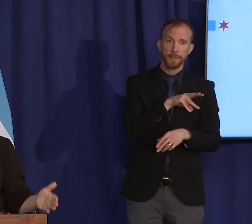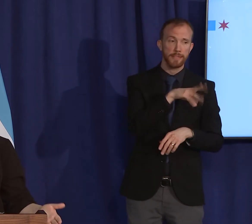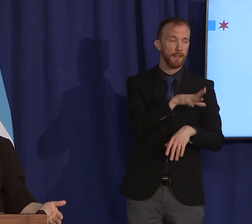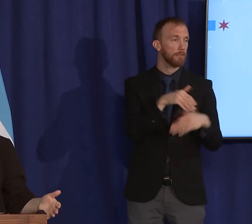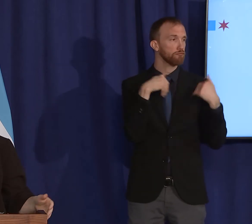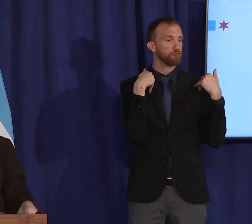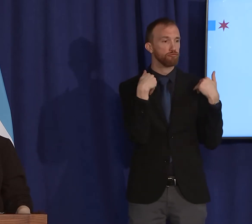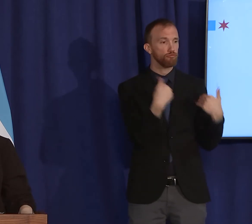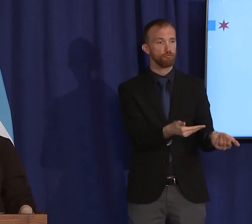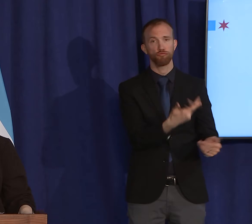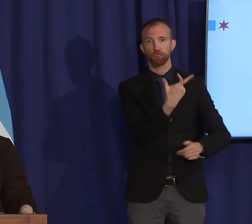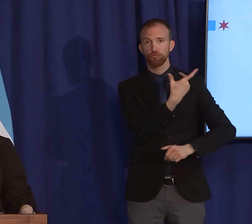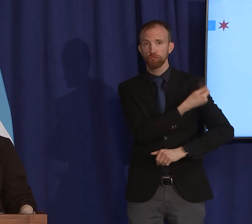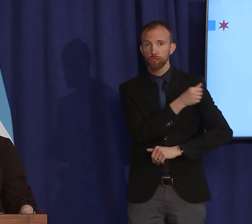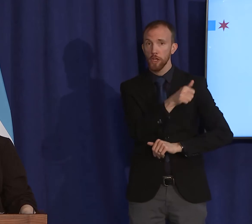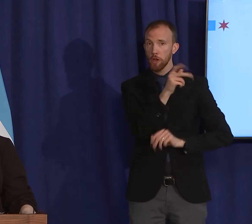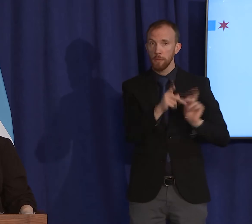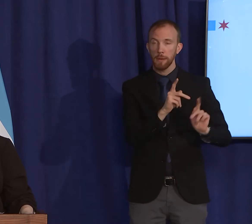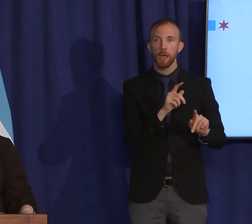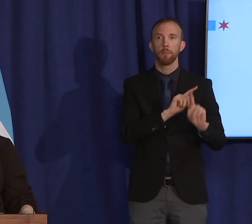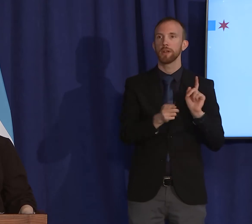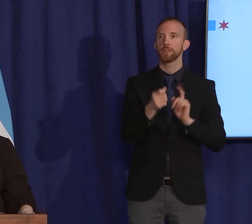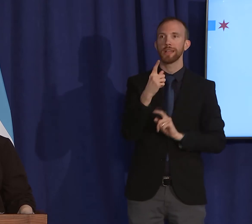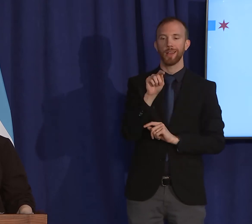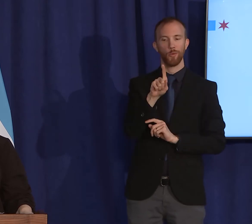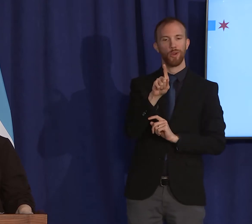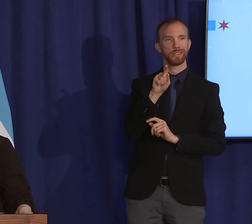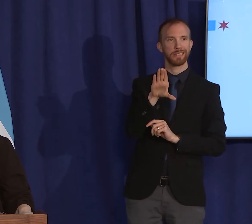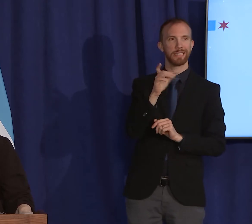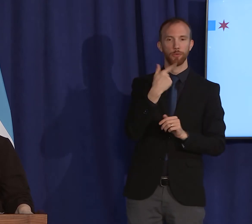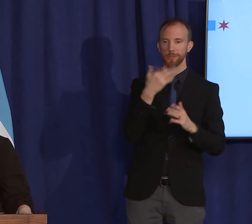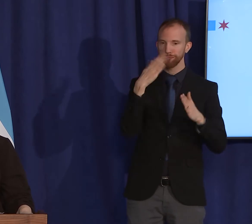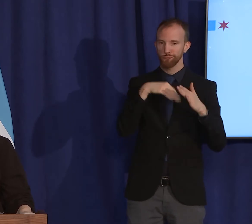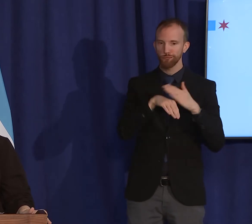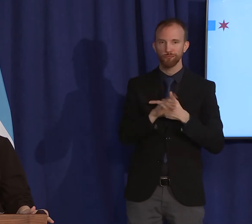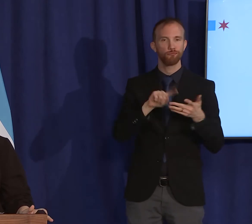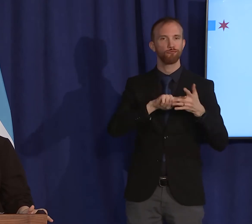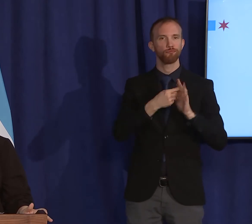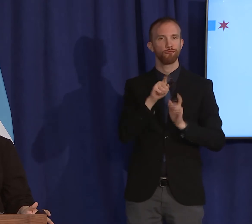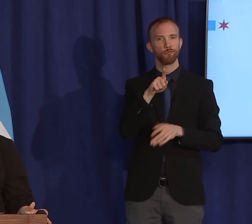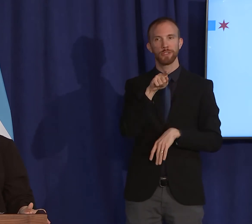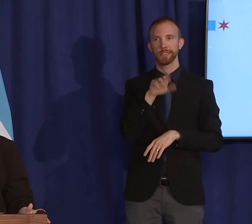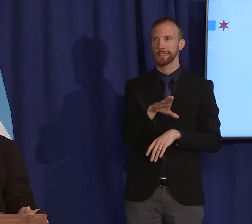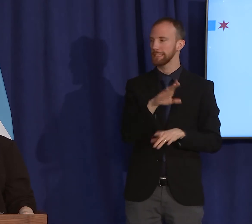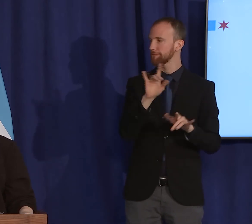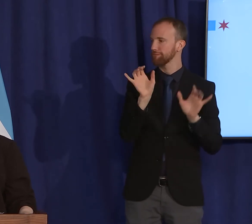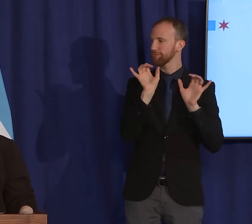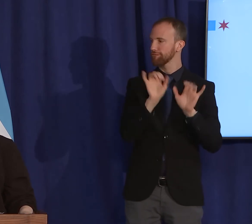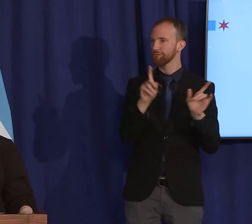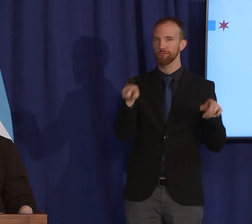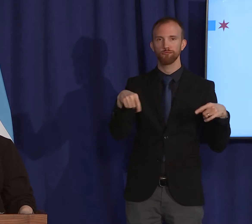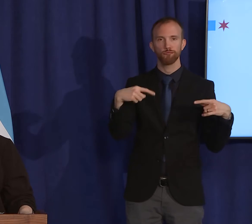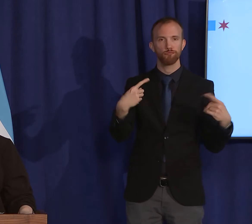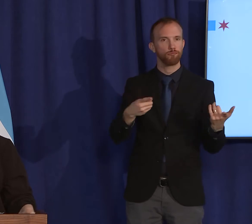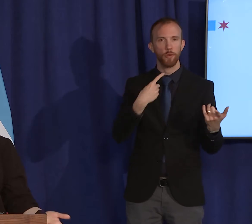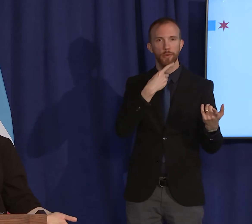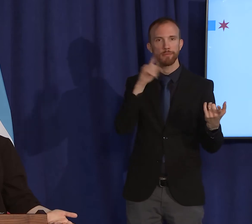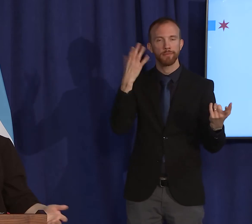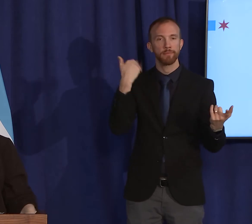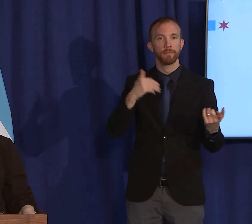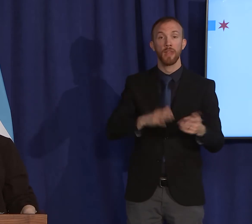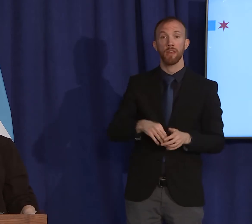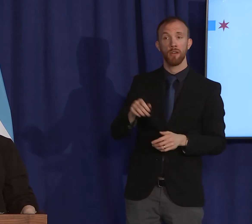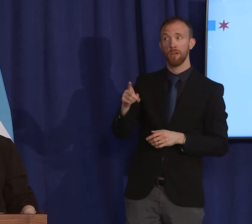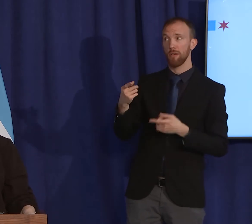But we are moving to 1C exactly on schedule. And the other difference will be that President Biden announced that he wants